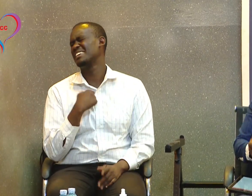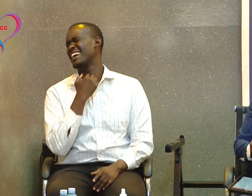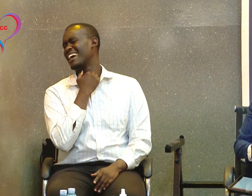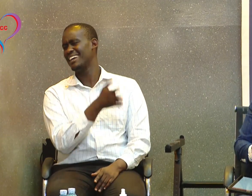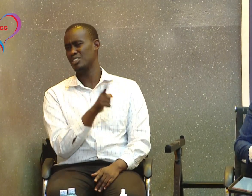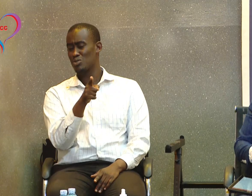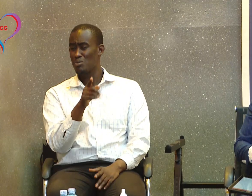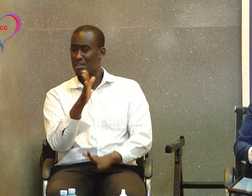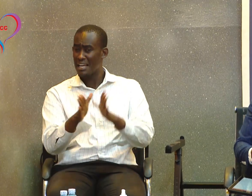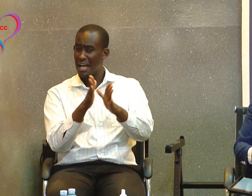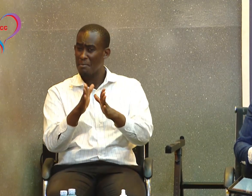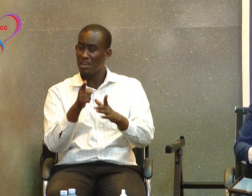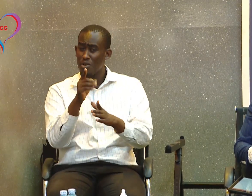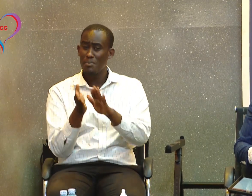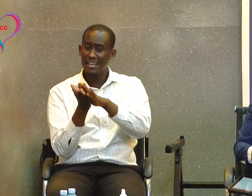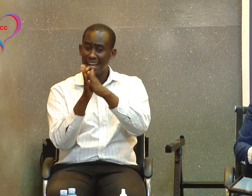monument?